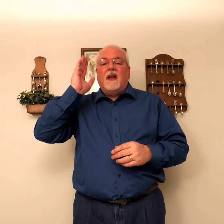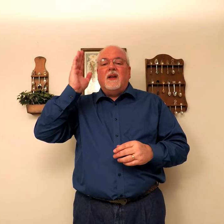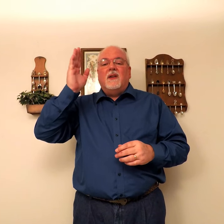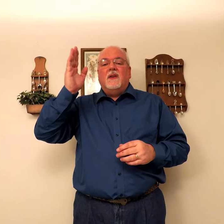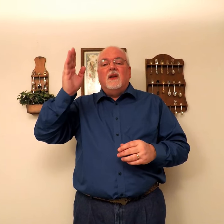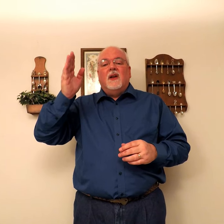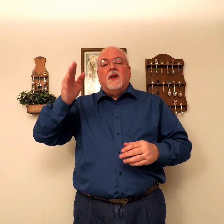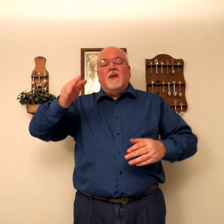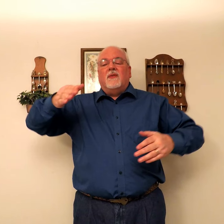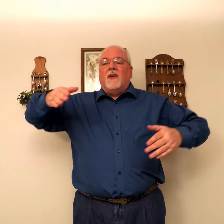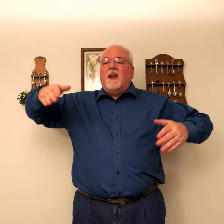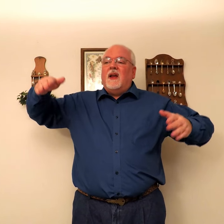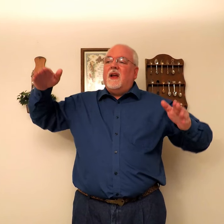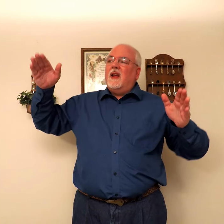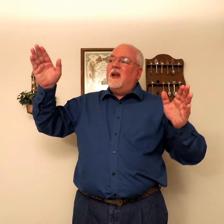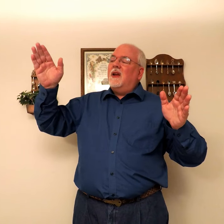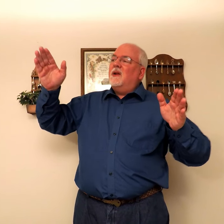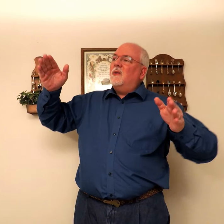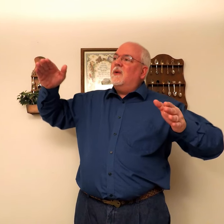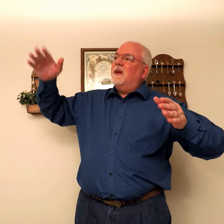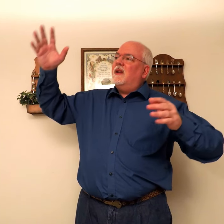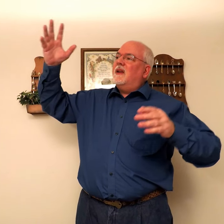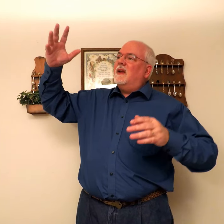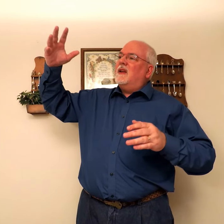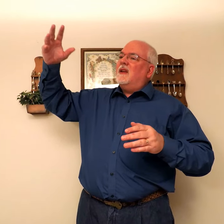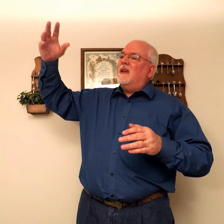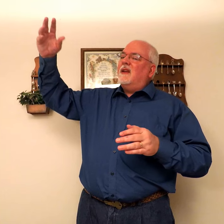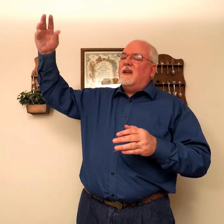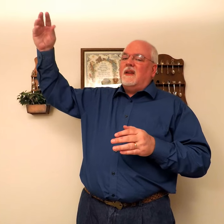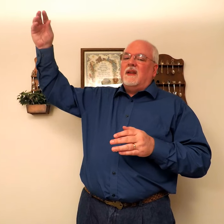I'll fly away.